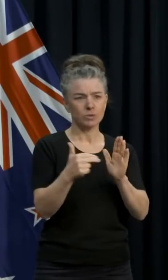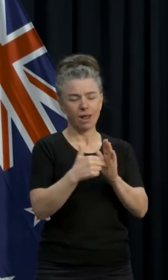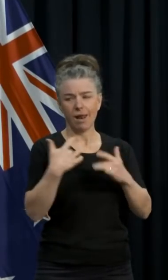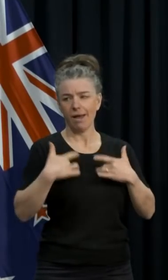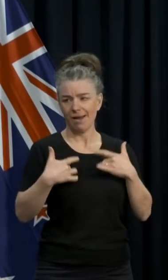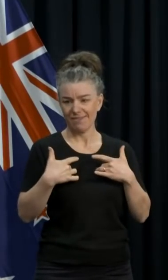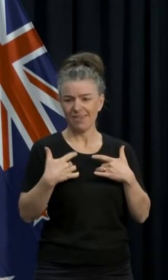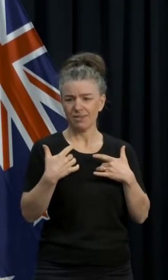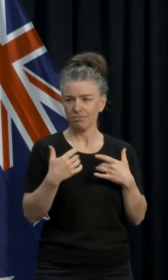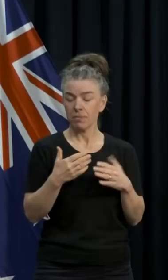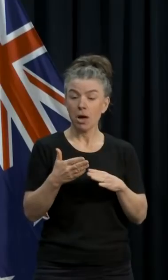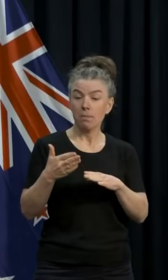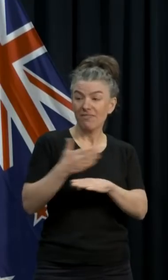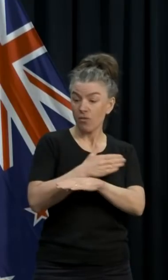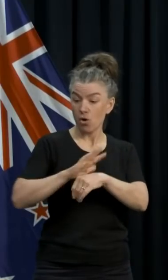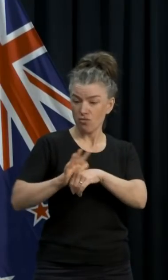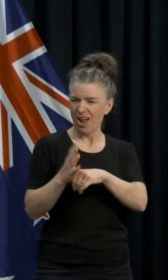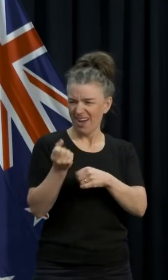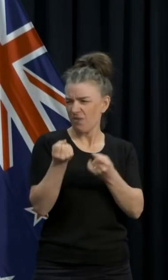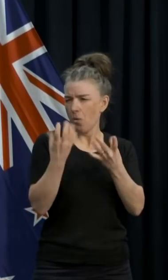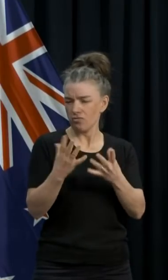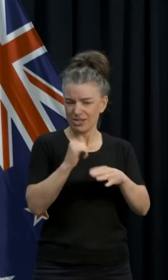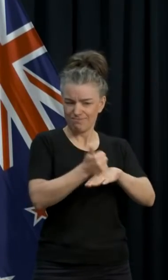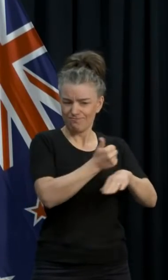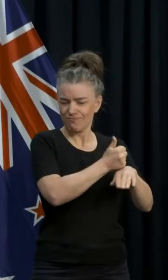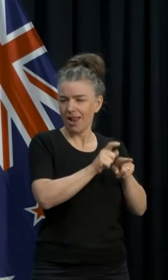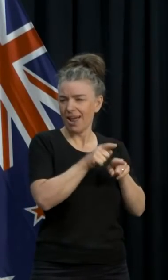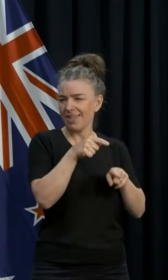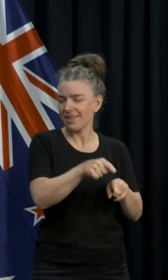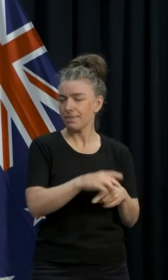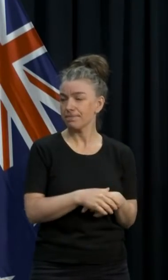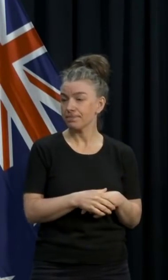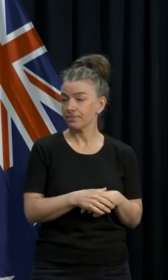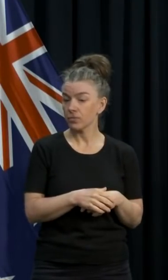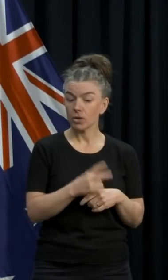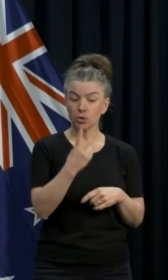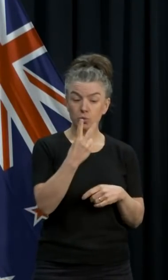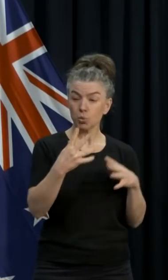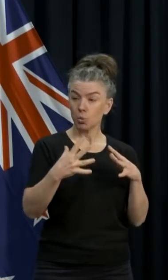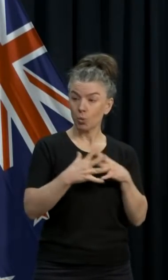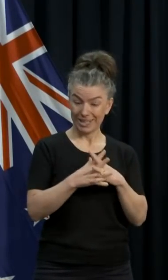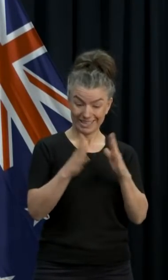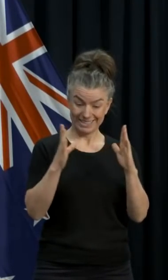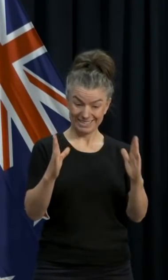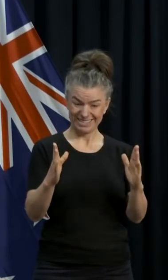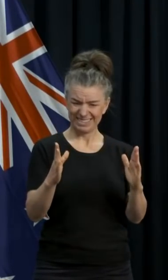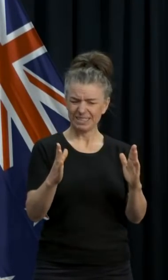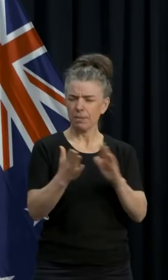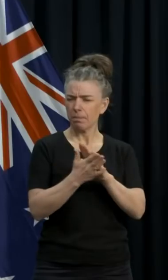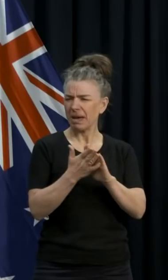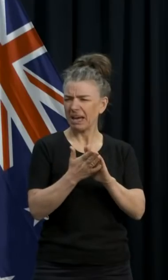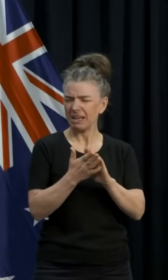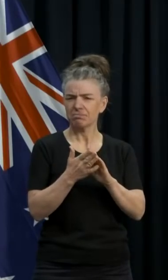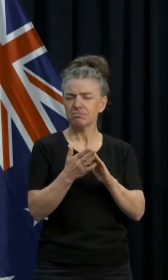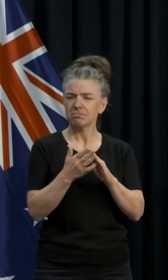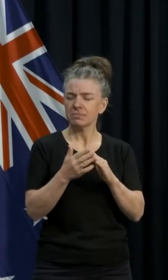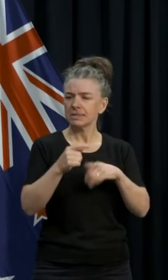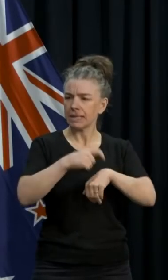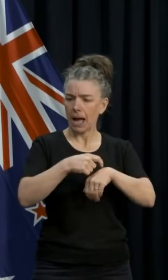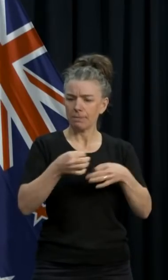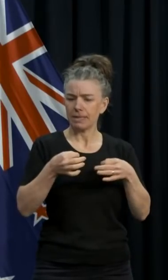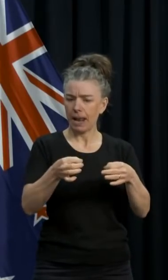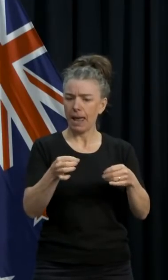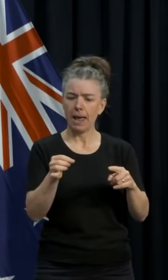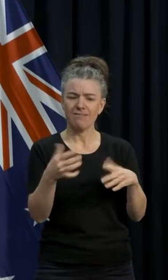Those things were in place, of course, before COVID-19. The 2 weeks of isolation delays the commencement of that work, but that